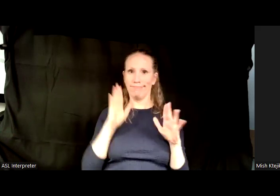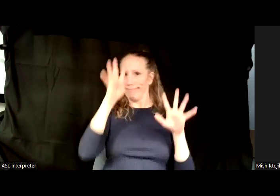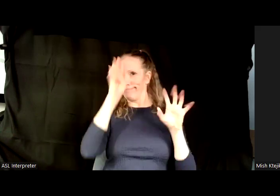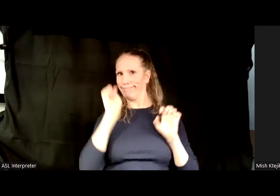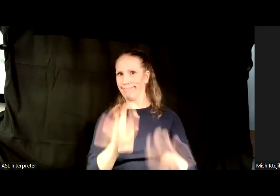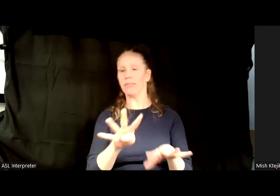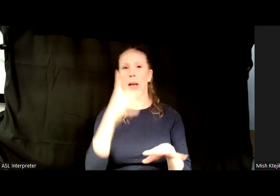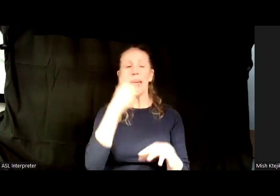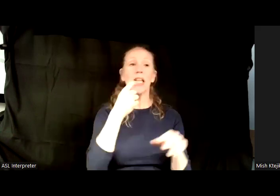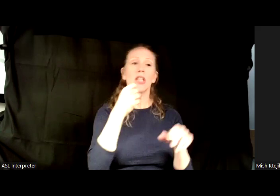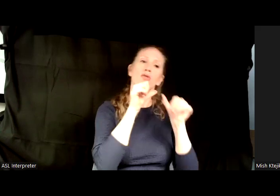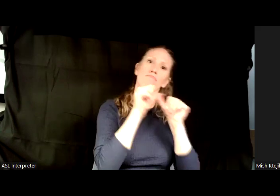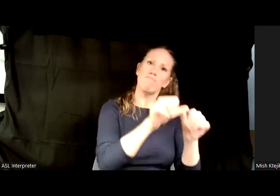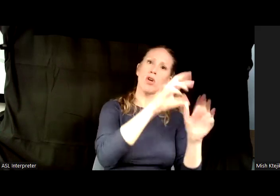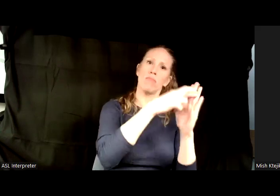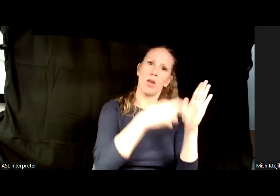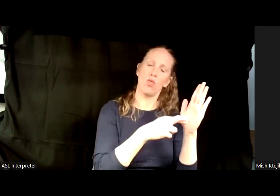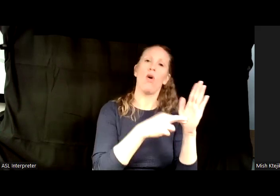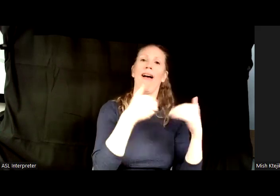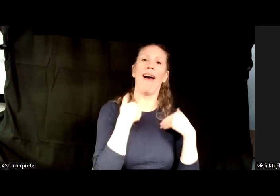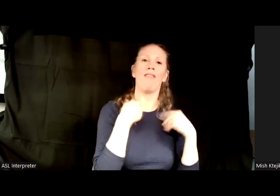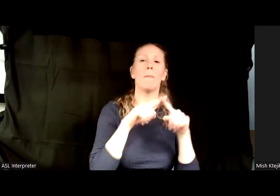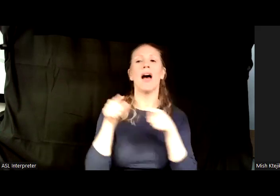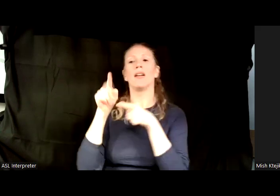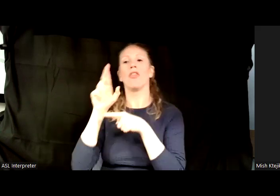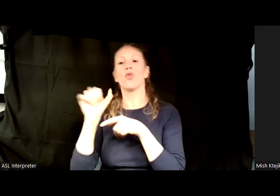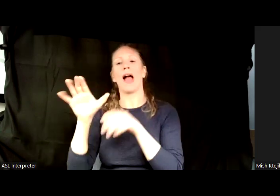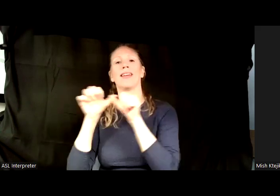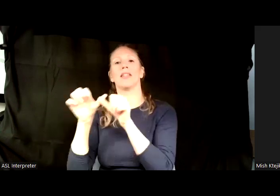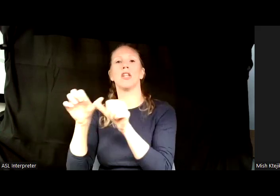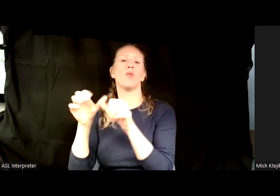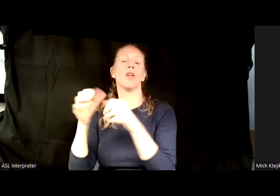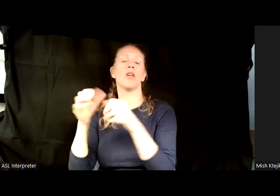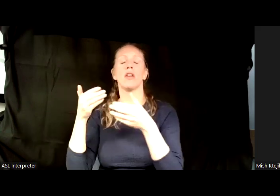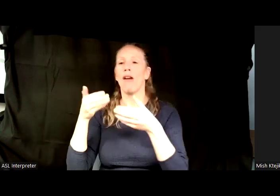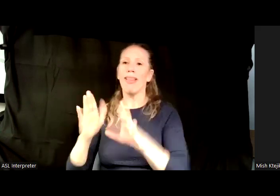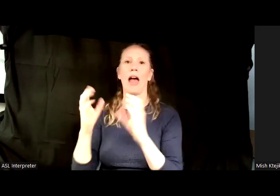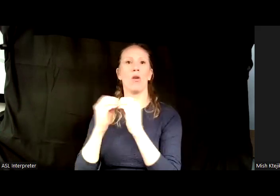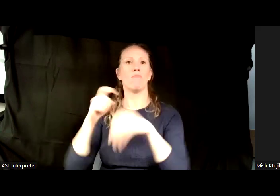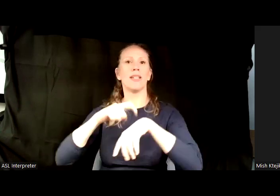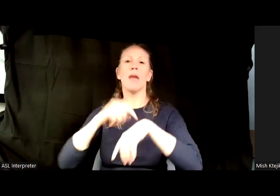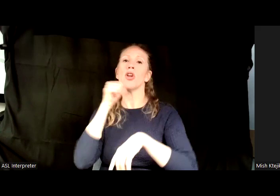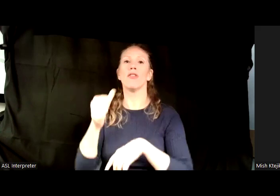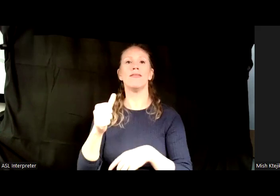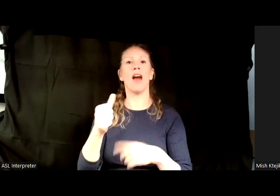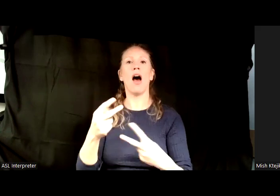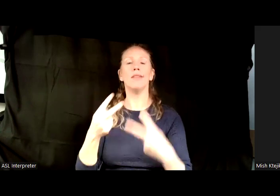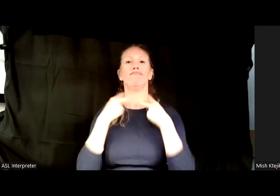Because you have a permanent rule, so it gives us more time. We're not stuck to the 180 days.